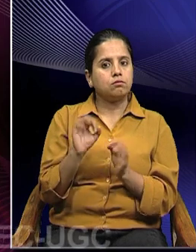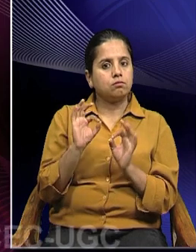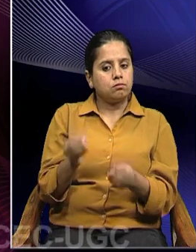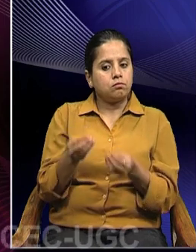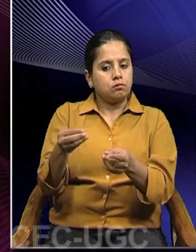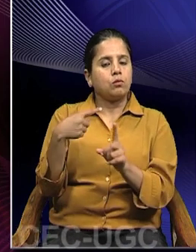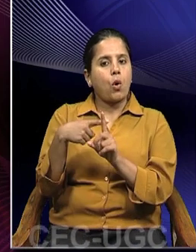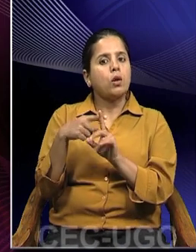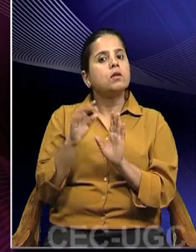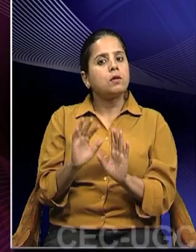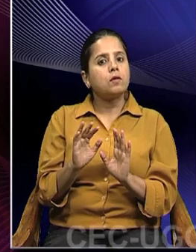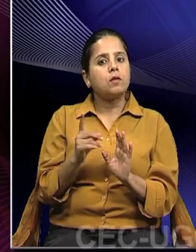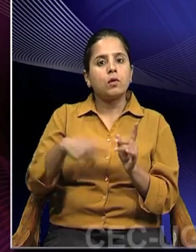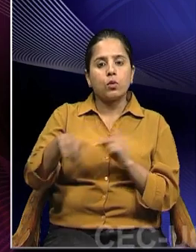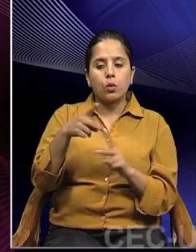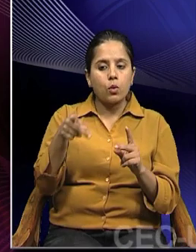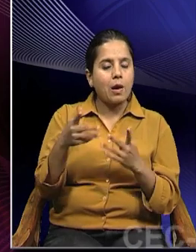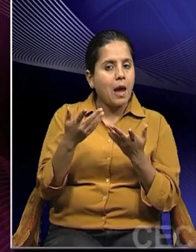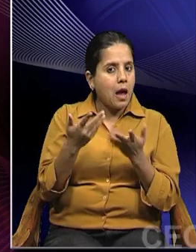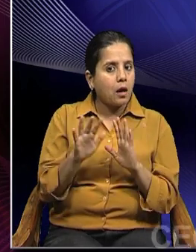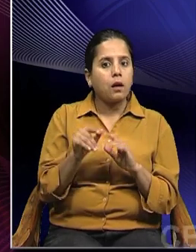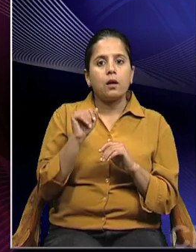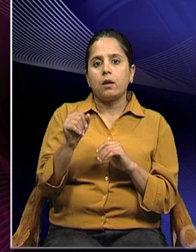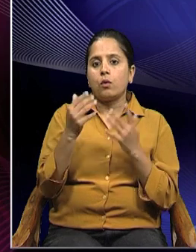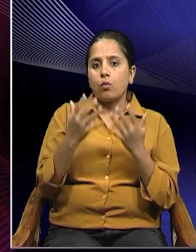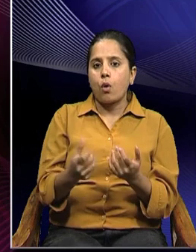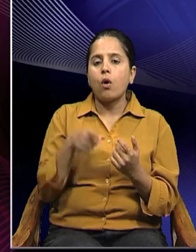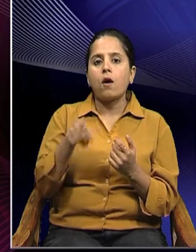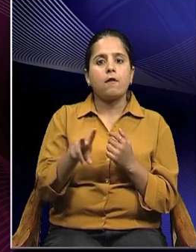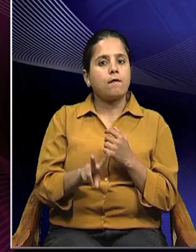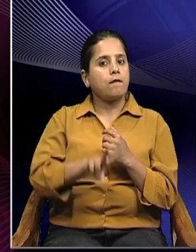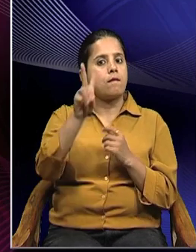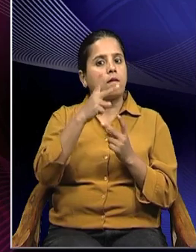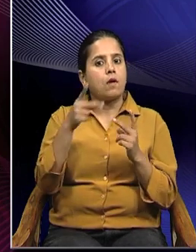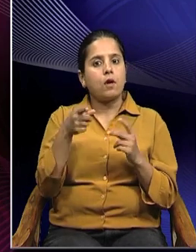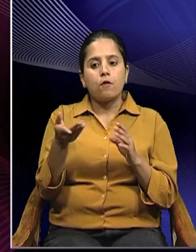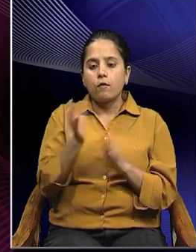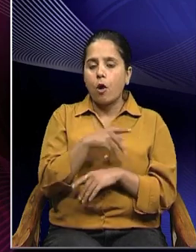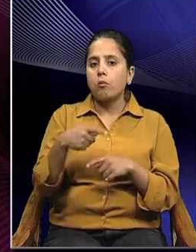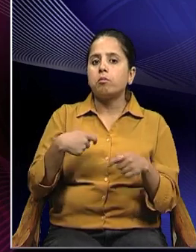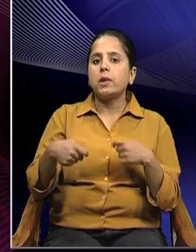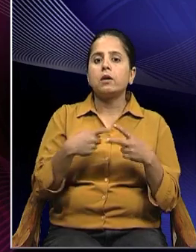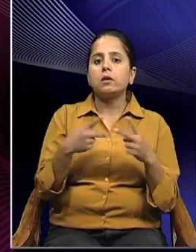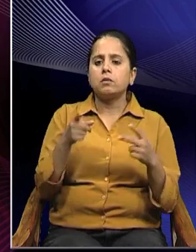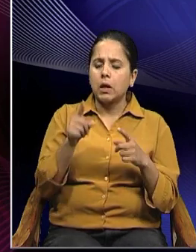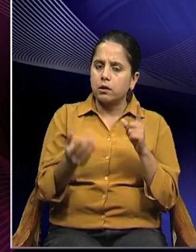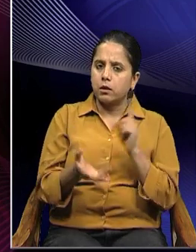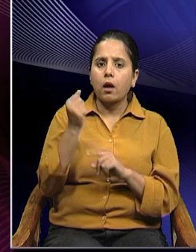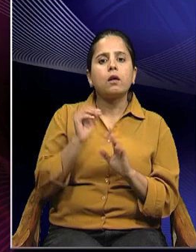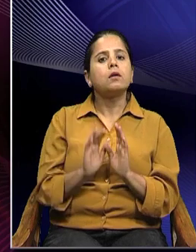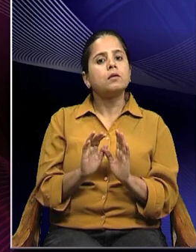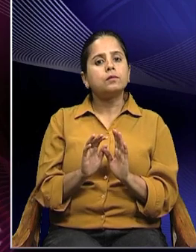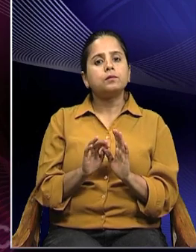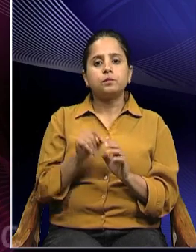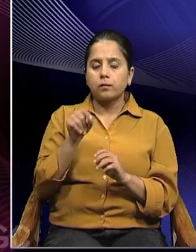should get their due stake, whatever desired values they are supposed to derive from the business, they should get it.